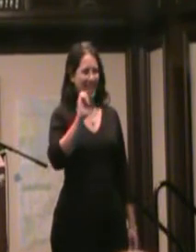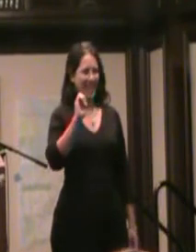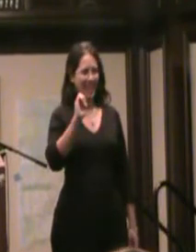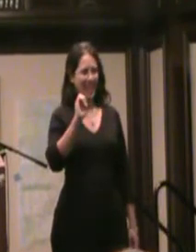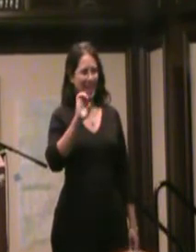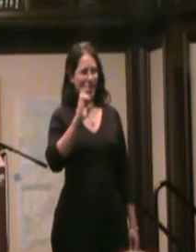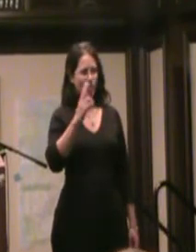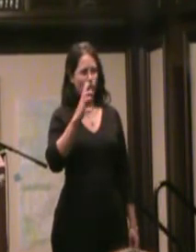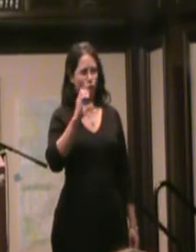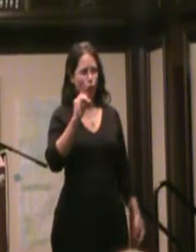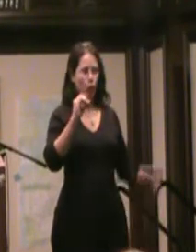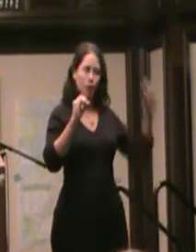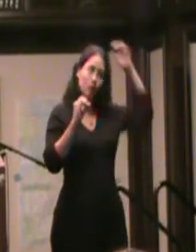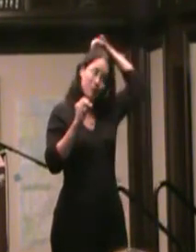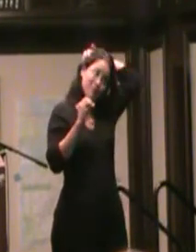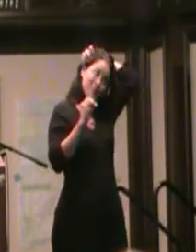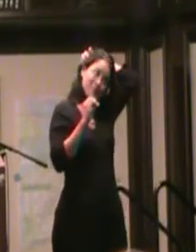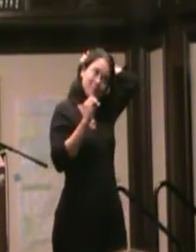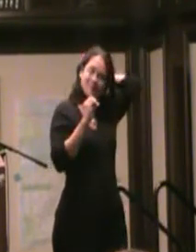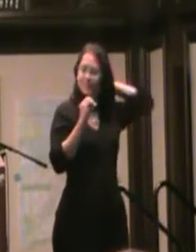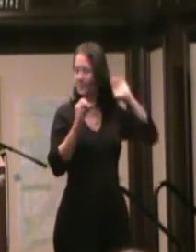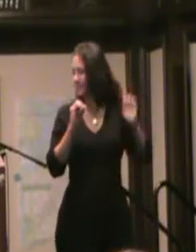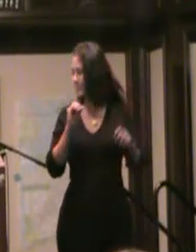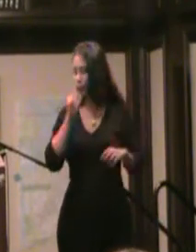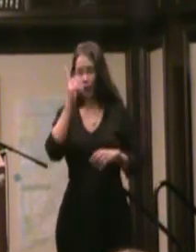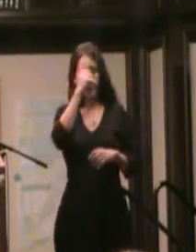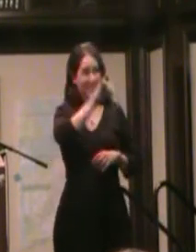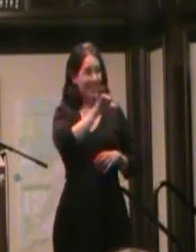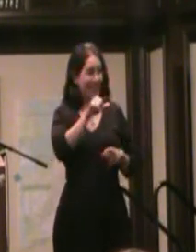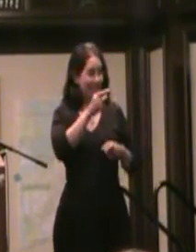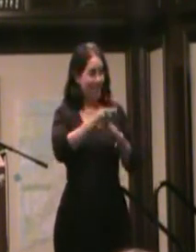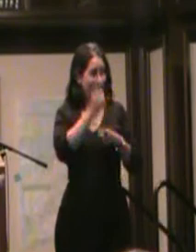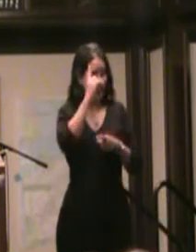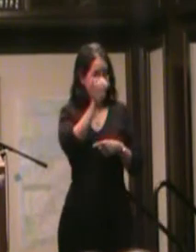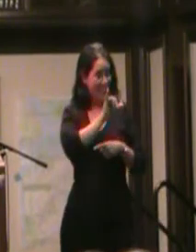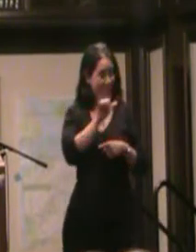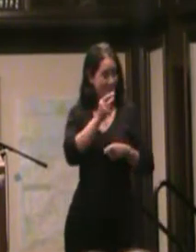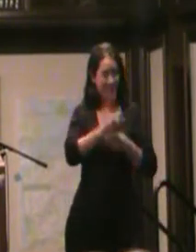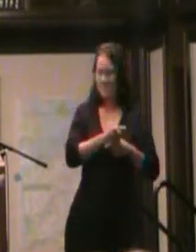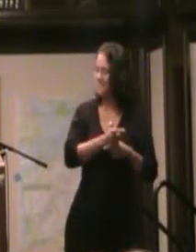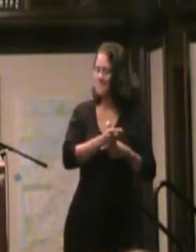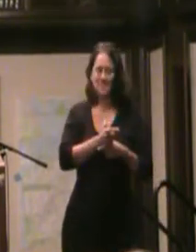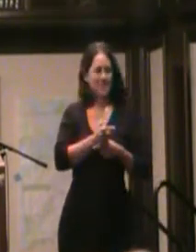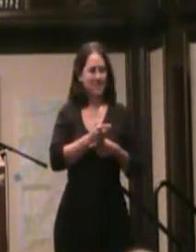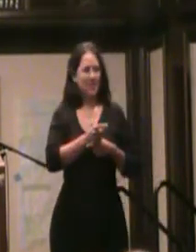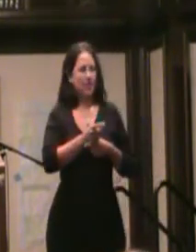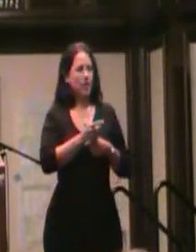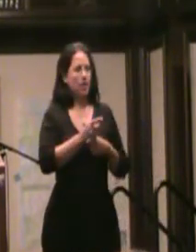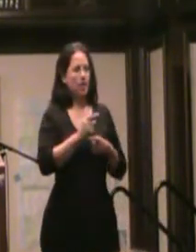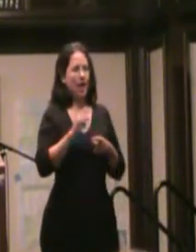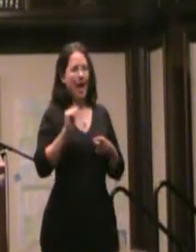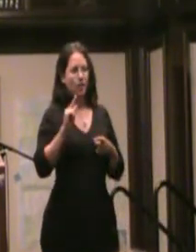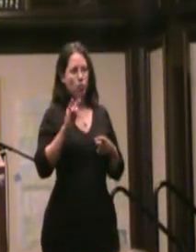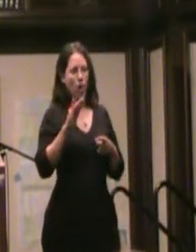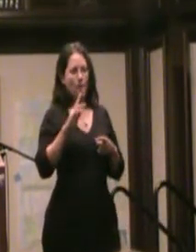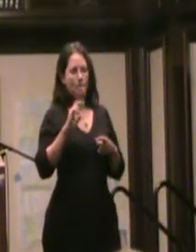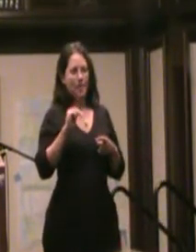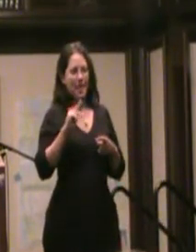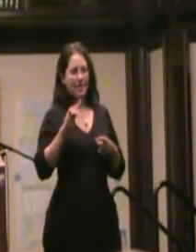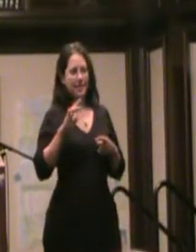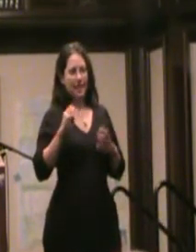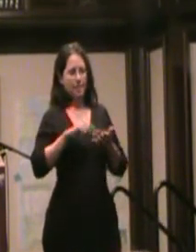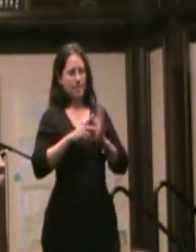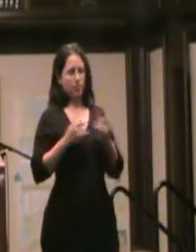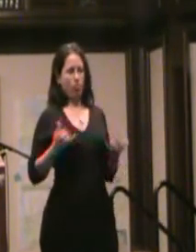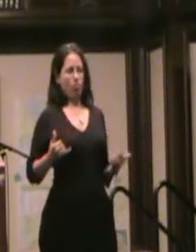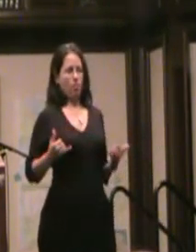De hecho, because actualmente looks just like it. Actualmente means currently.